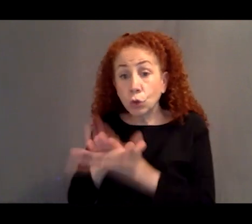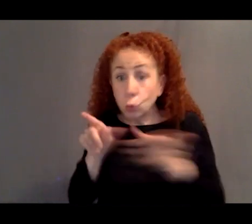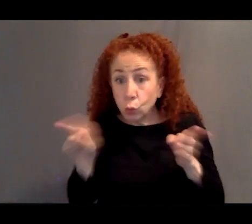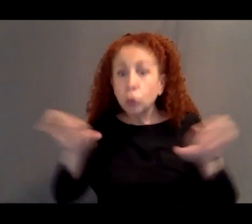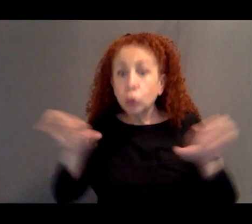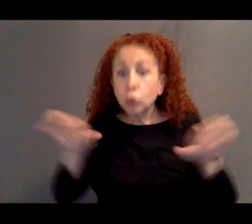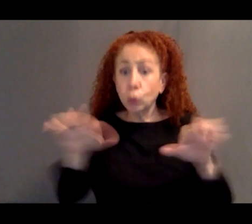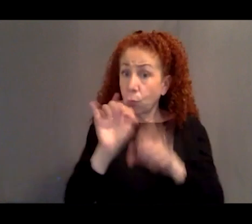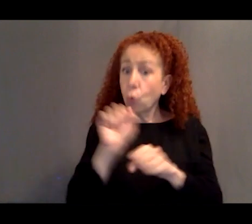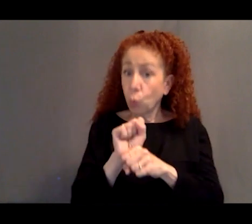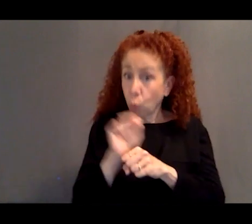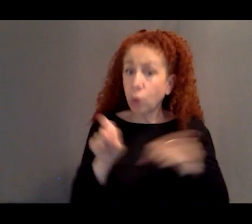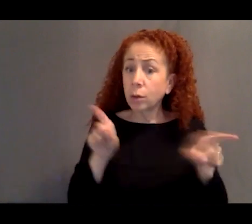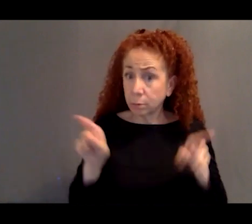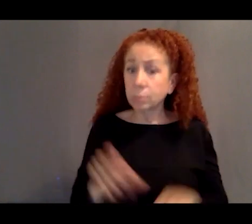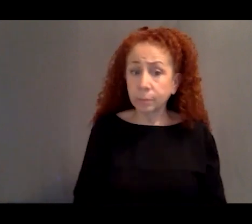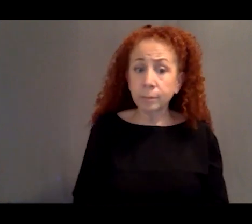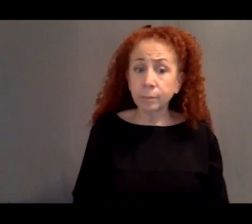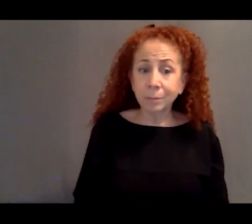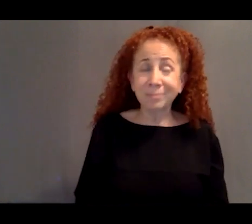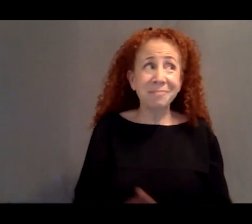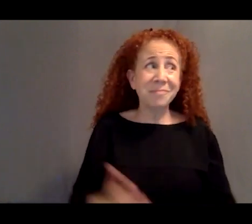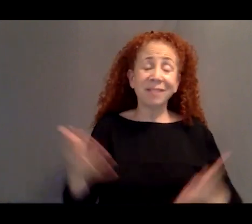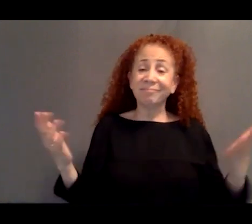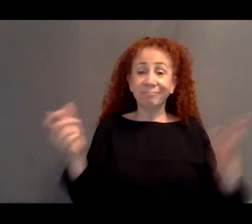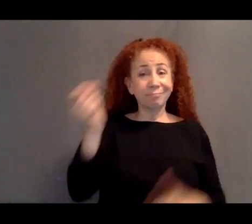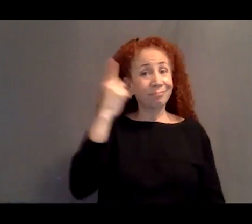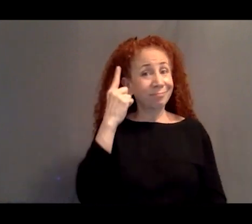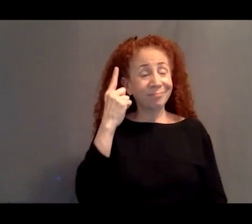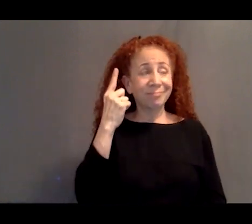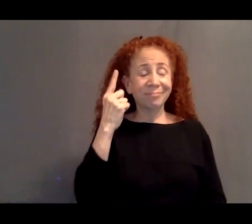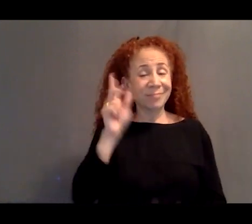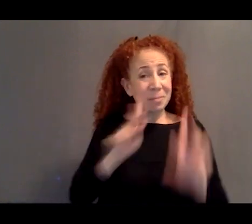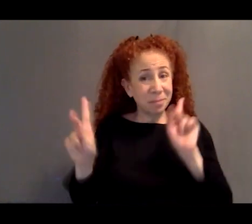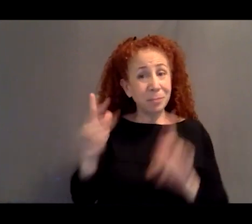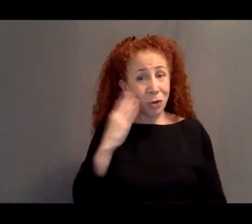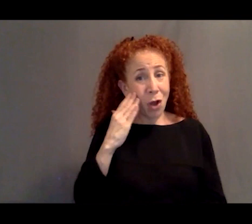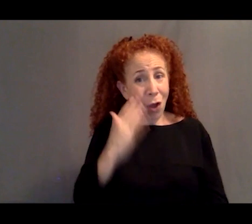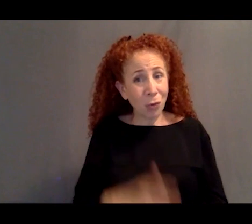some really important work. But ultimately, I think that people know that